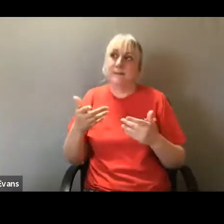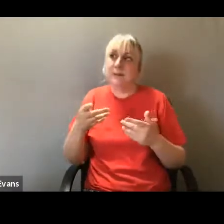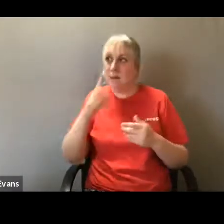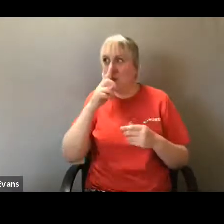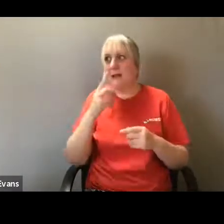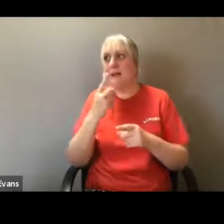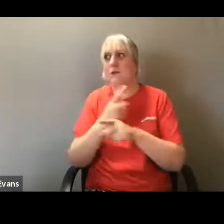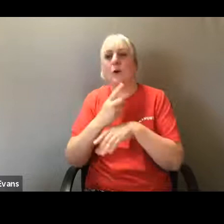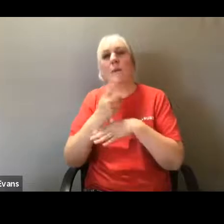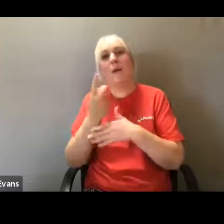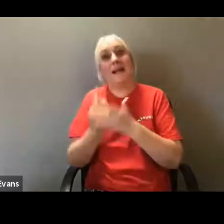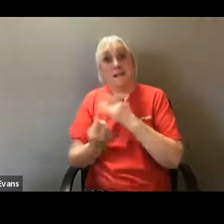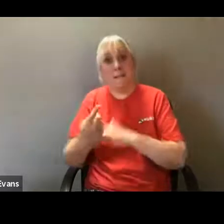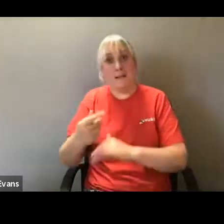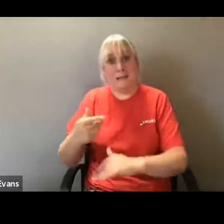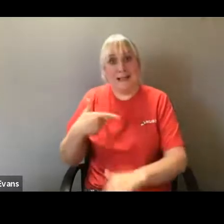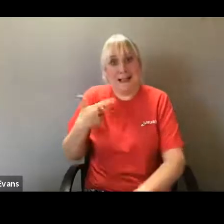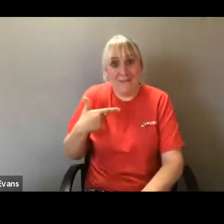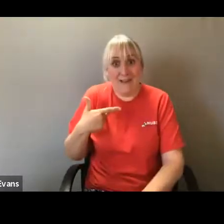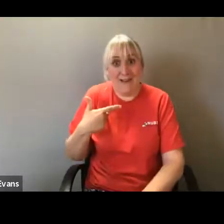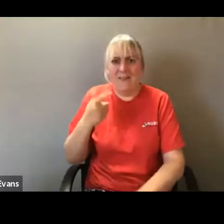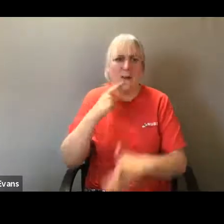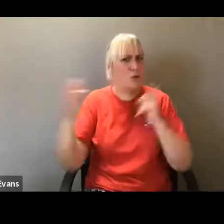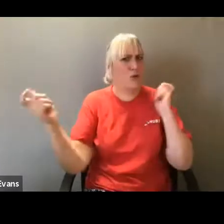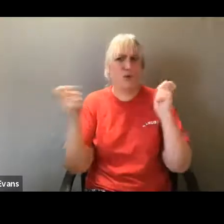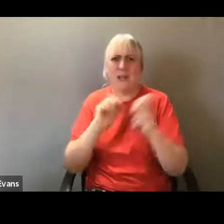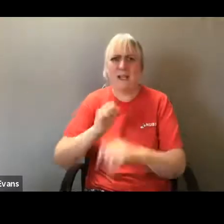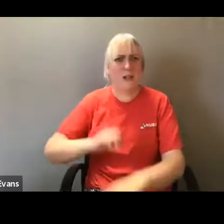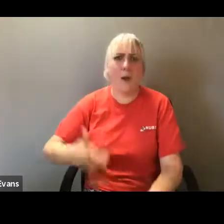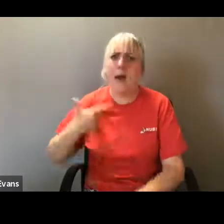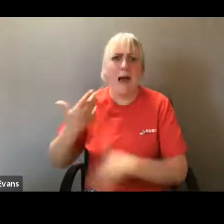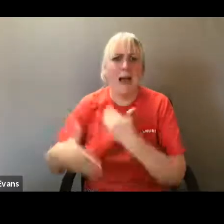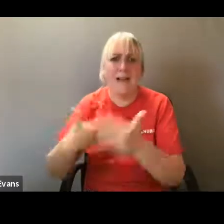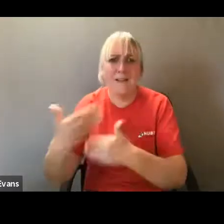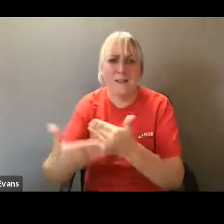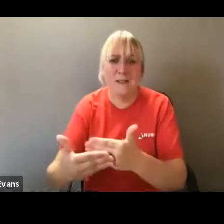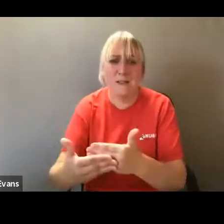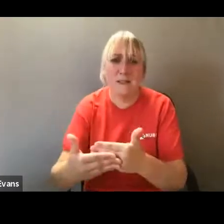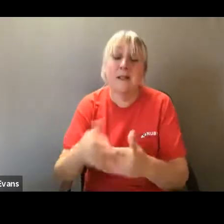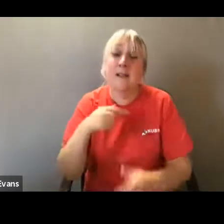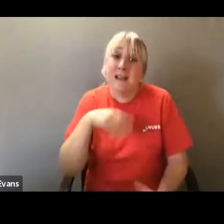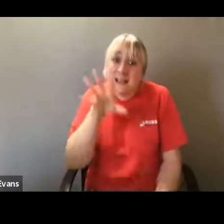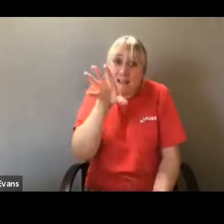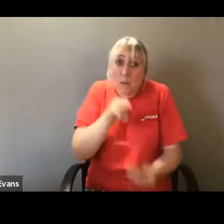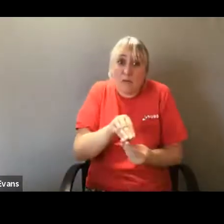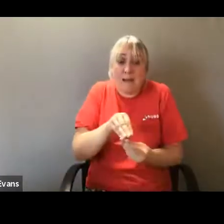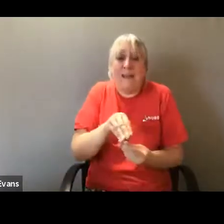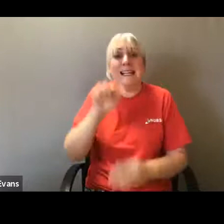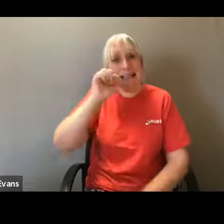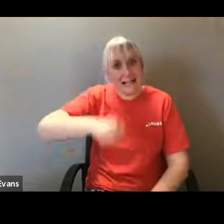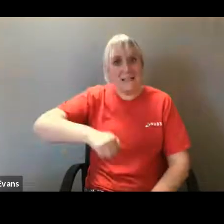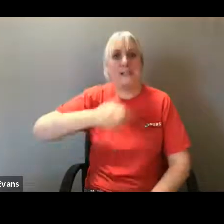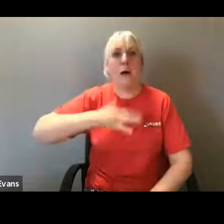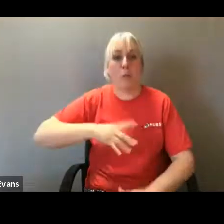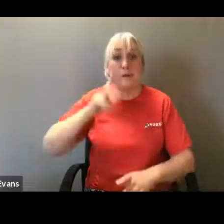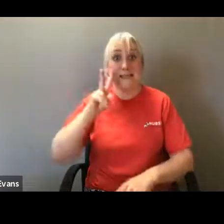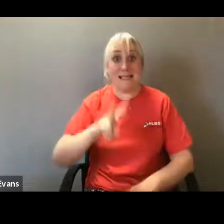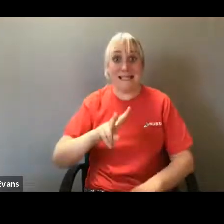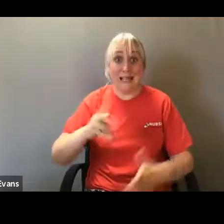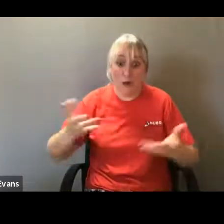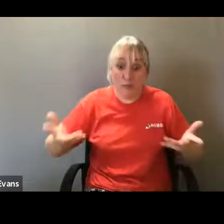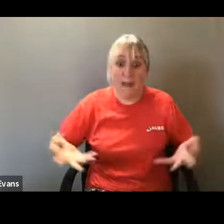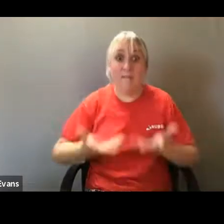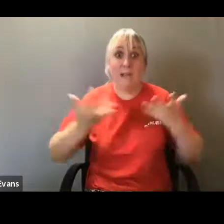and that would revolutionize our lives. So to sum up, yes, I would like to see a reinvigorated social model that's